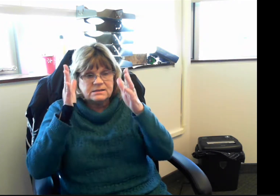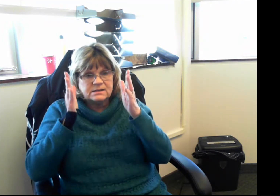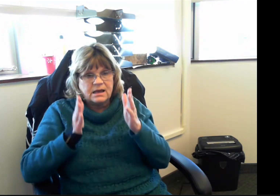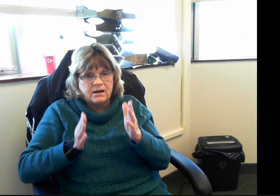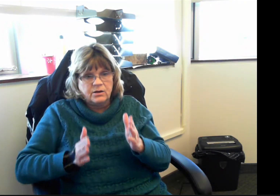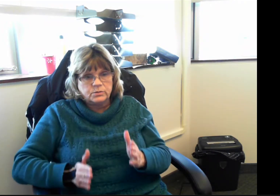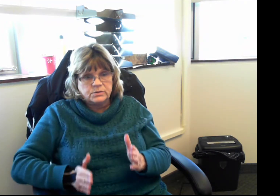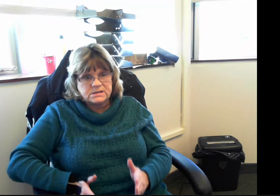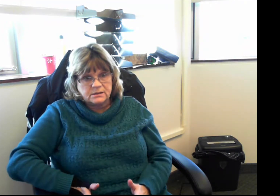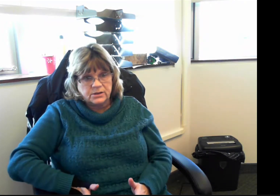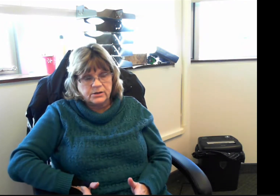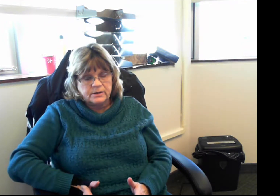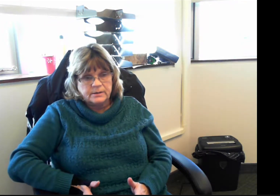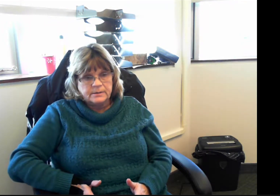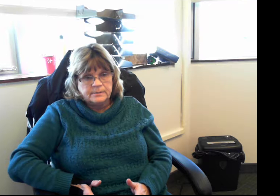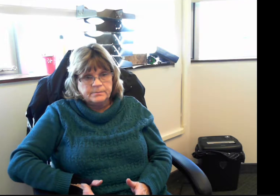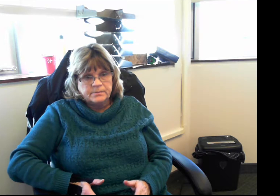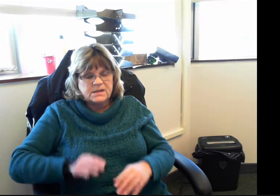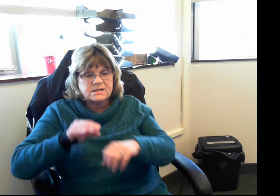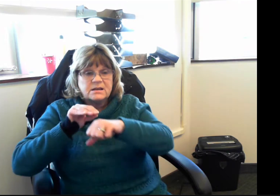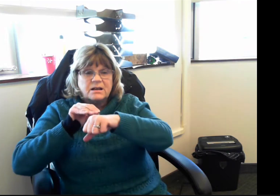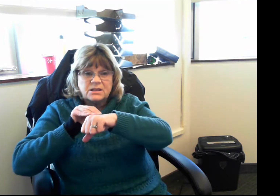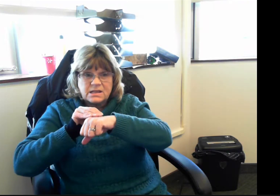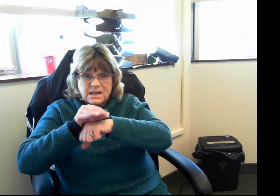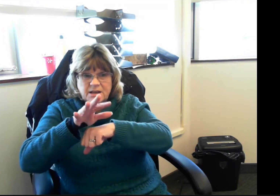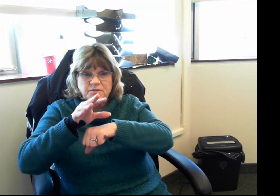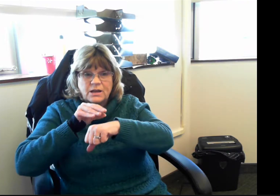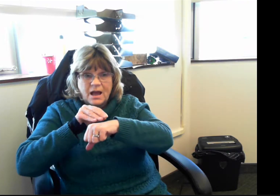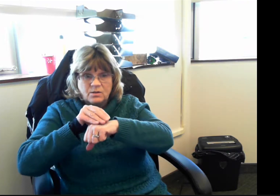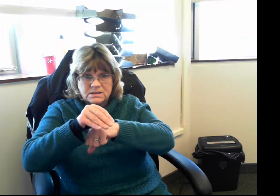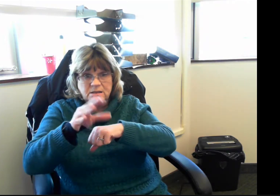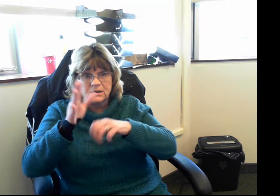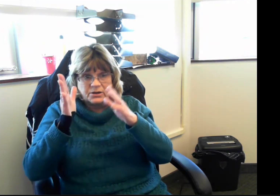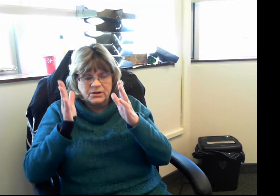Guidance counselor. This is also the sign for counselor.